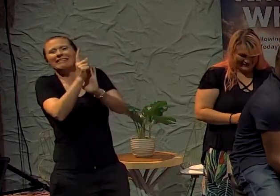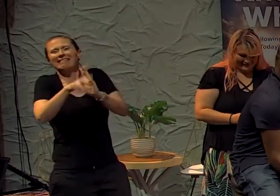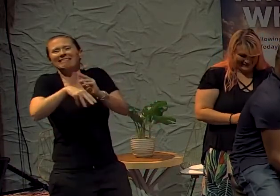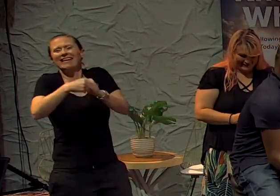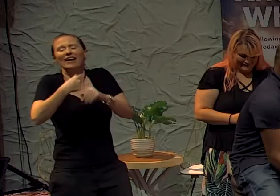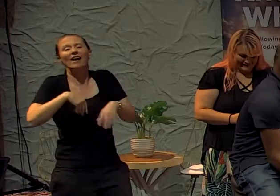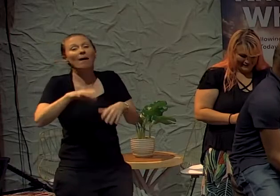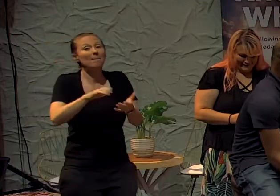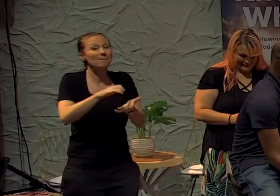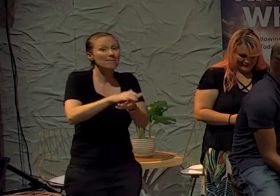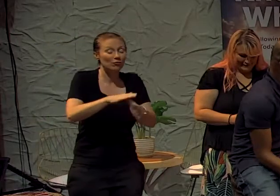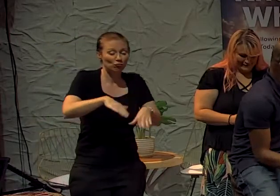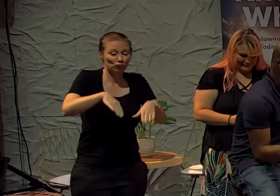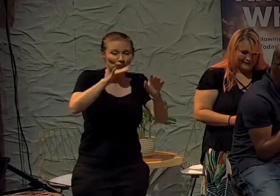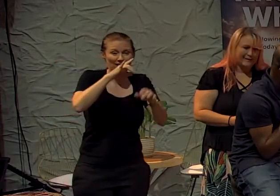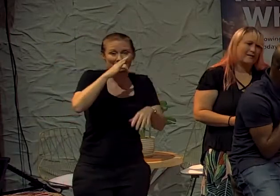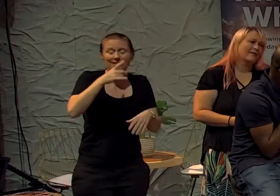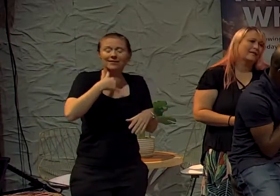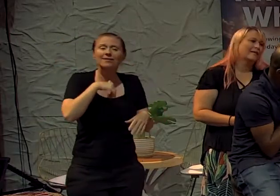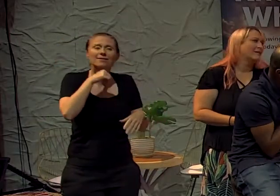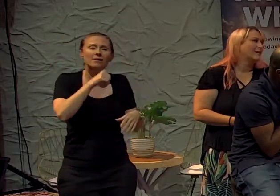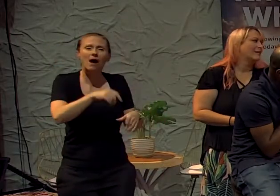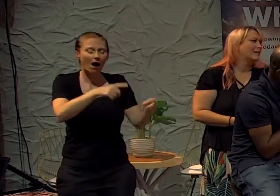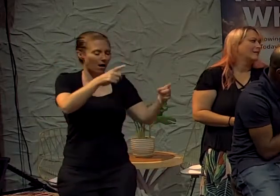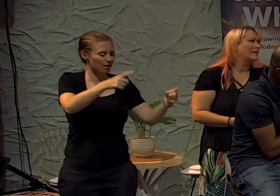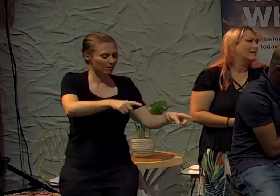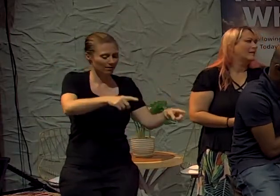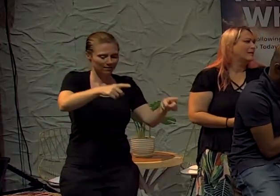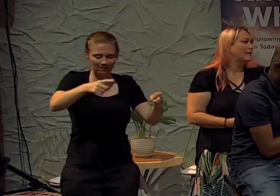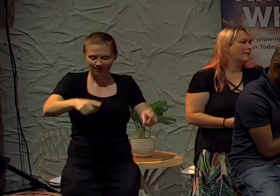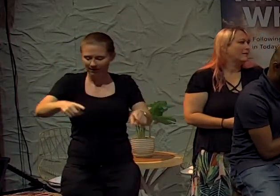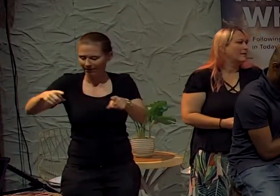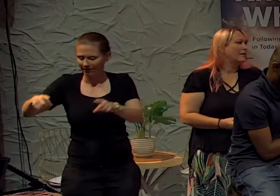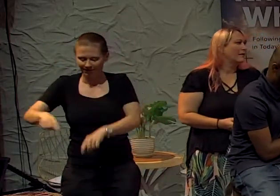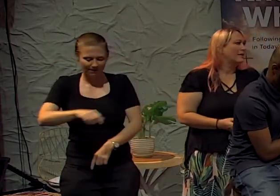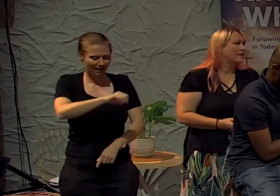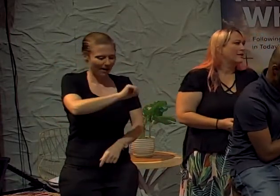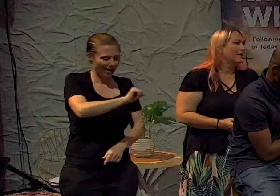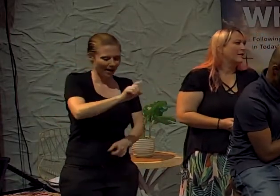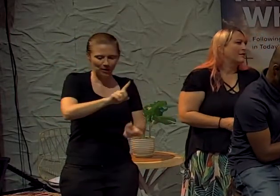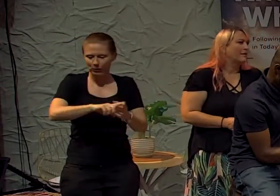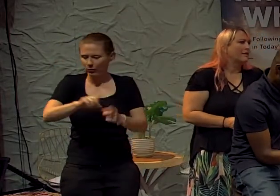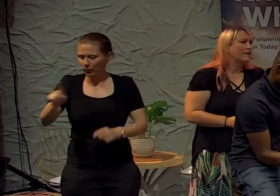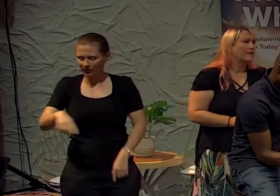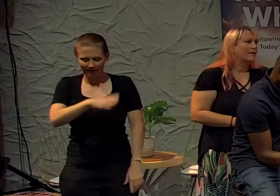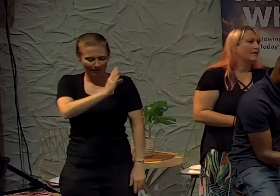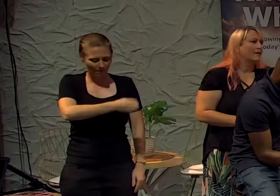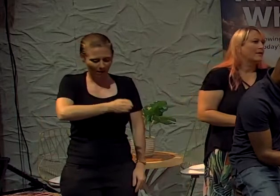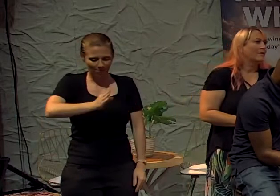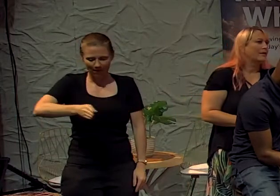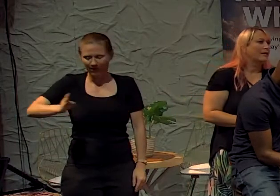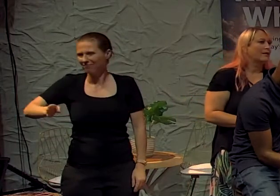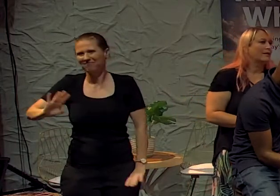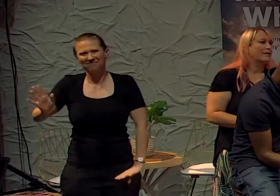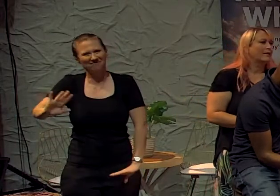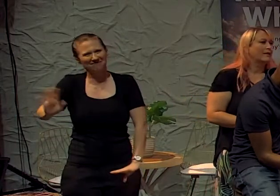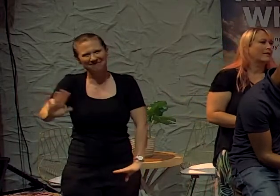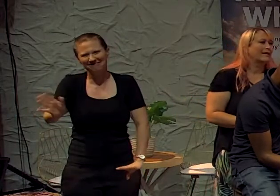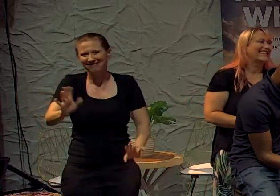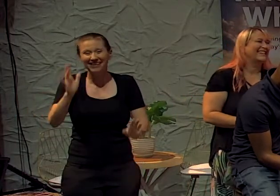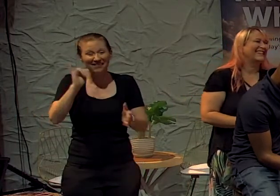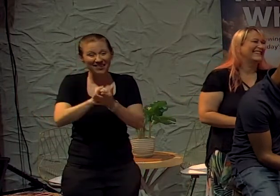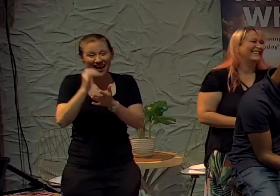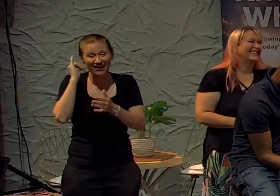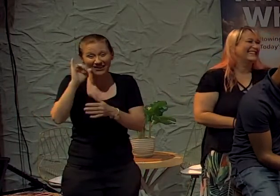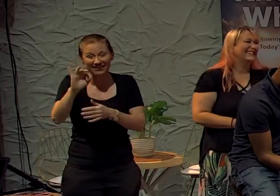and raising kids. It's not a straight line. It's not A to Z. And if your expectation is, I would encourage you today to change